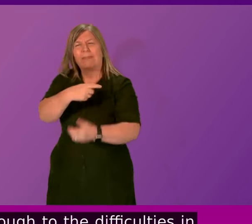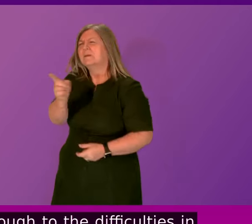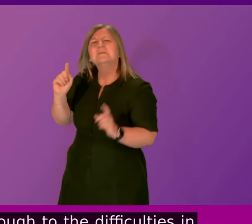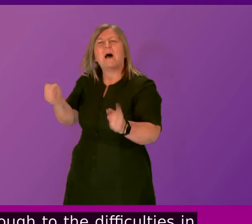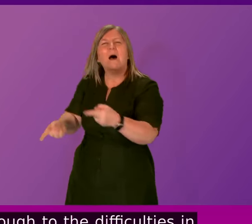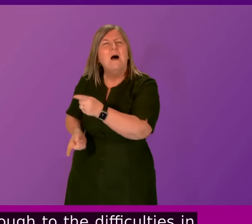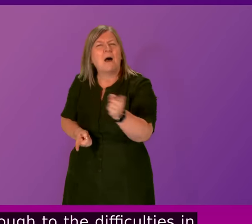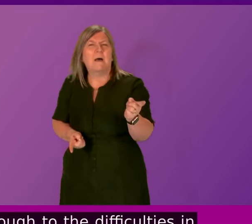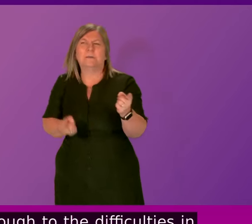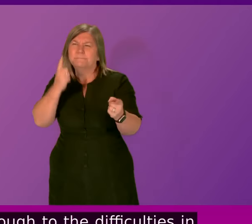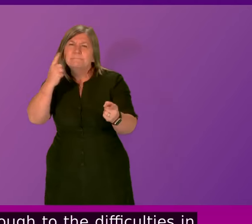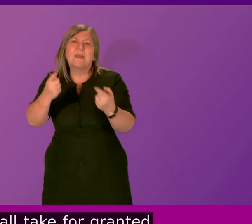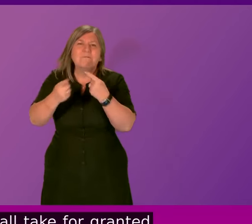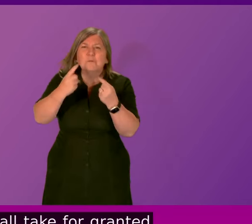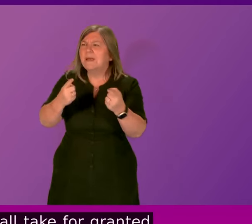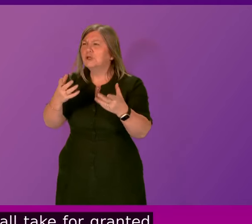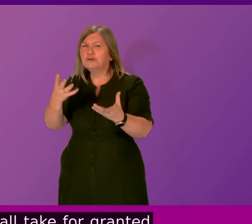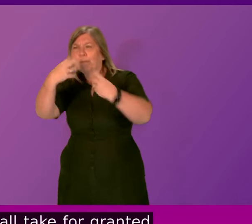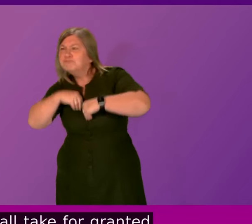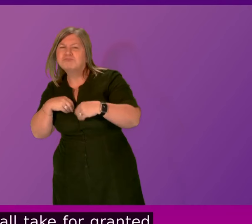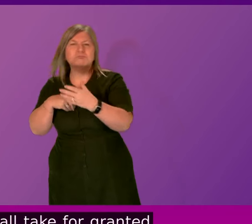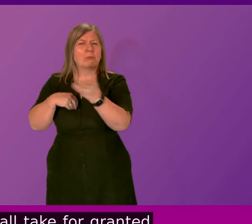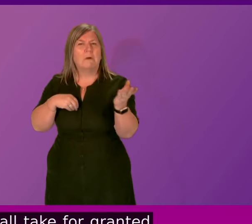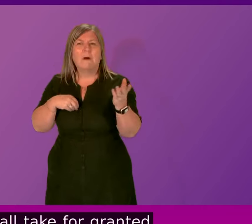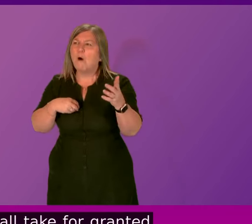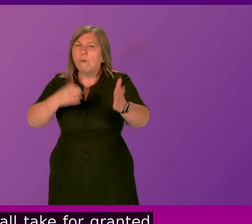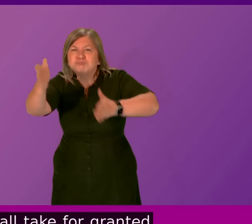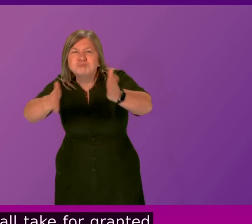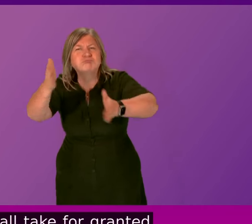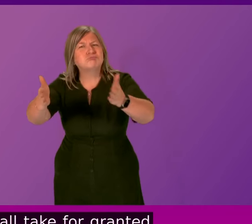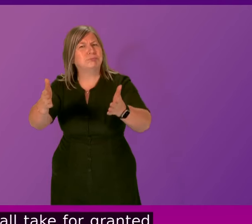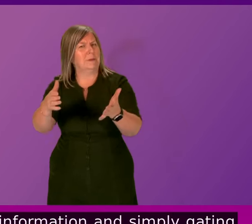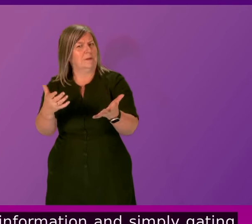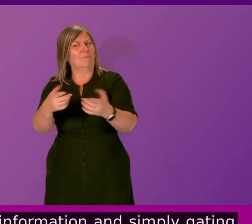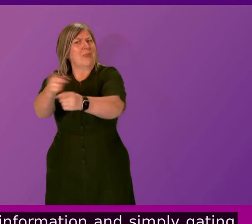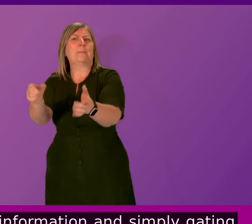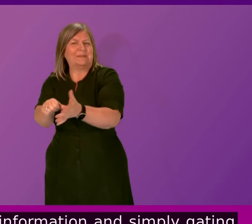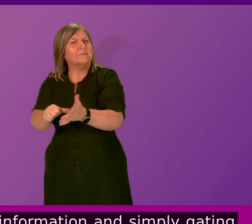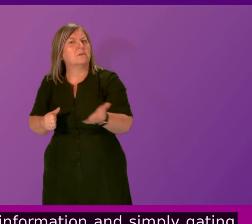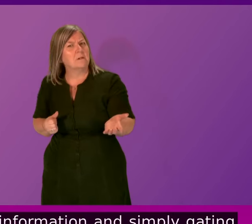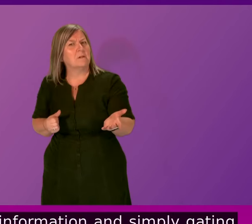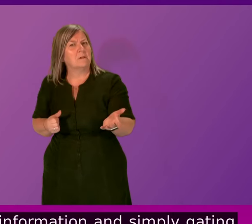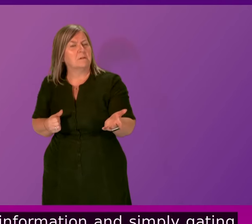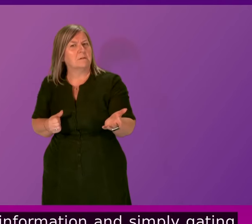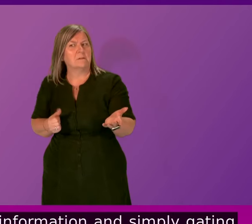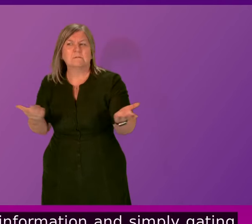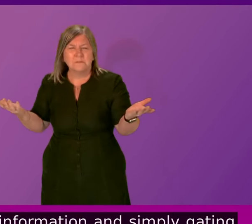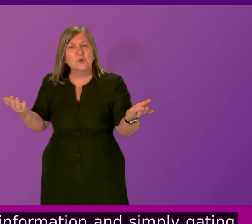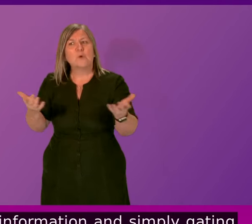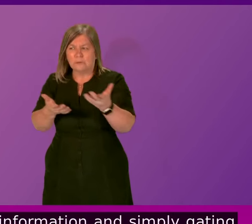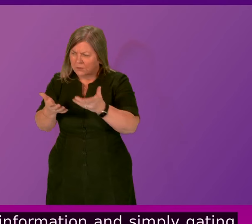assessing information, and simply getting around. And we discussed that this is what